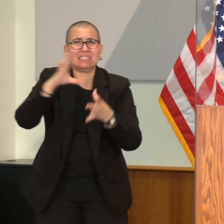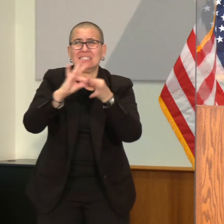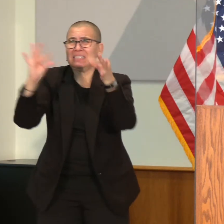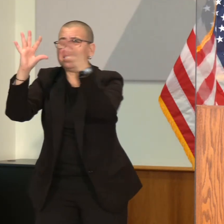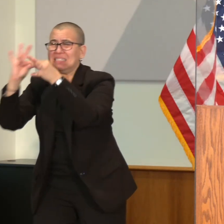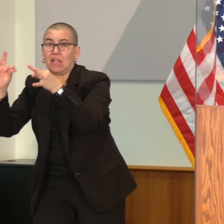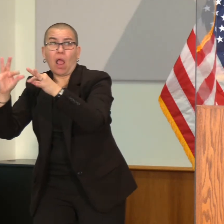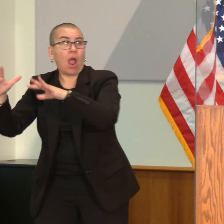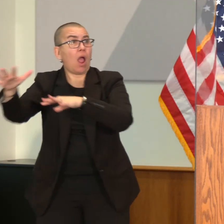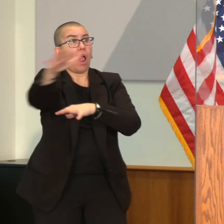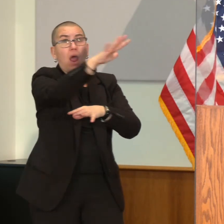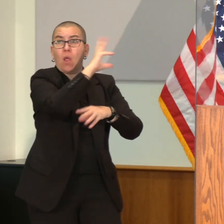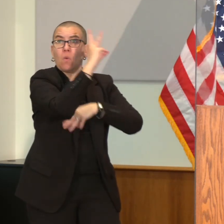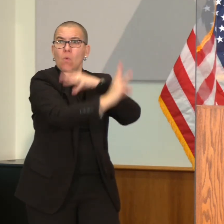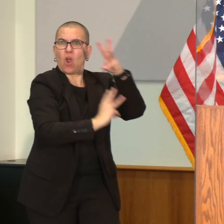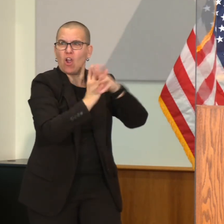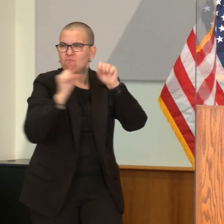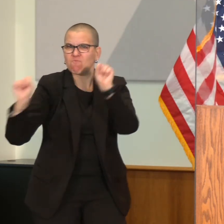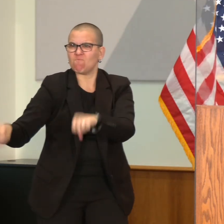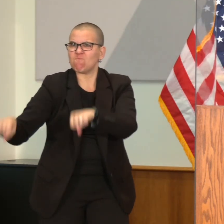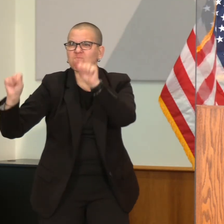create meaningful change.